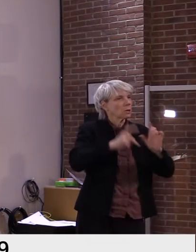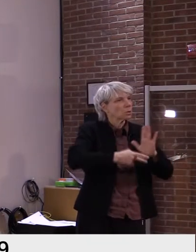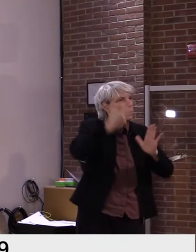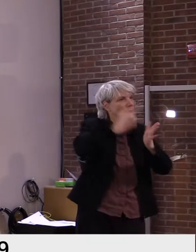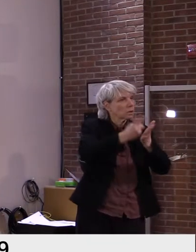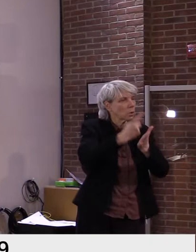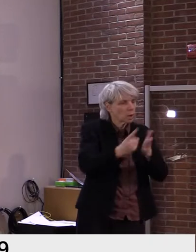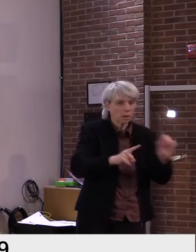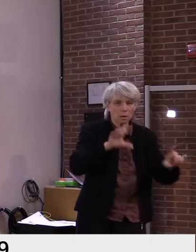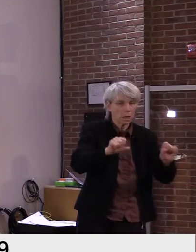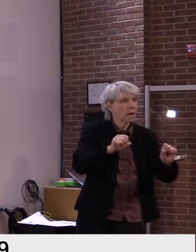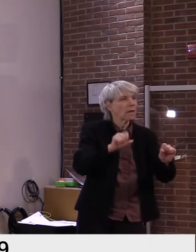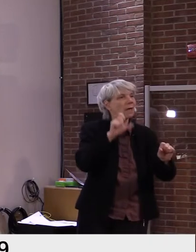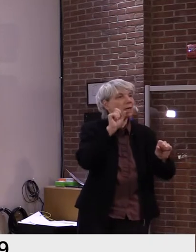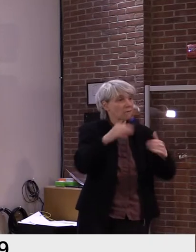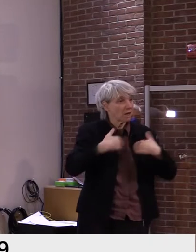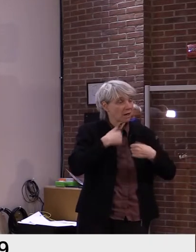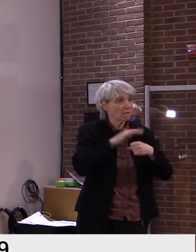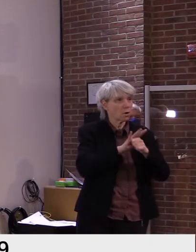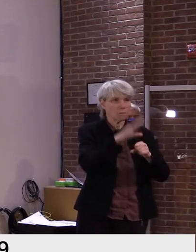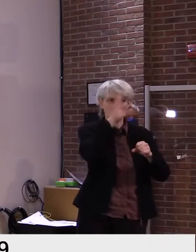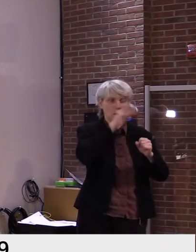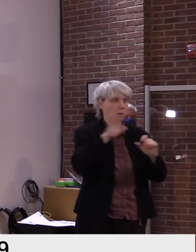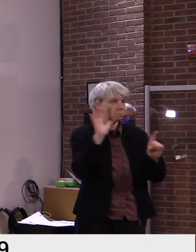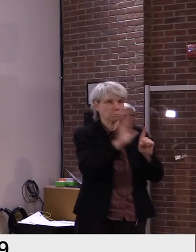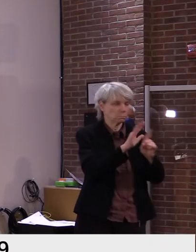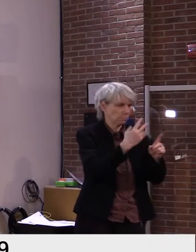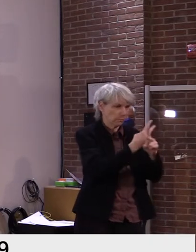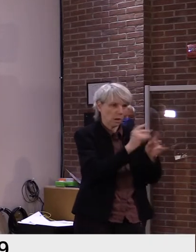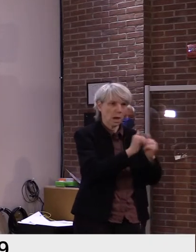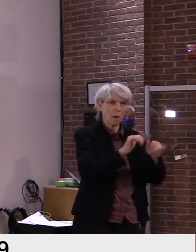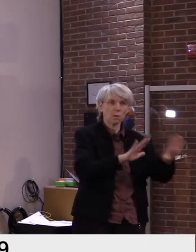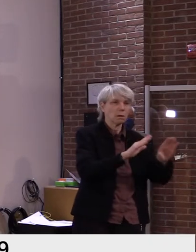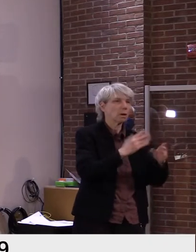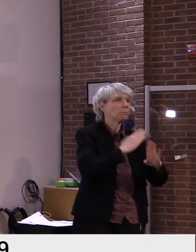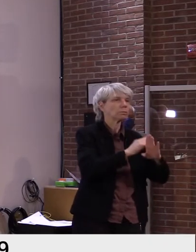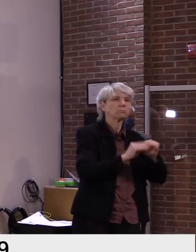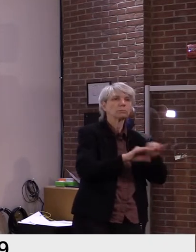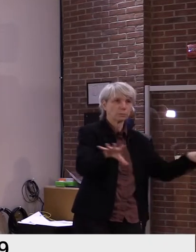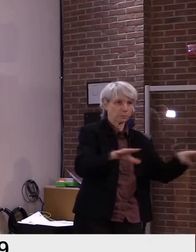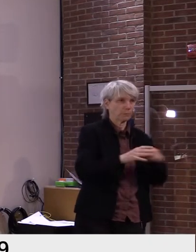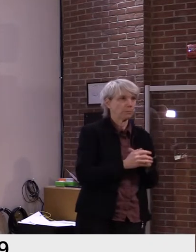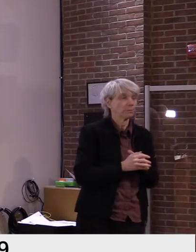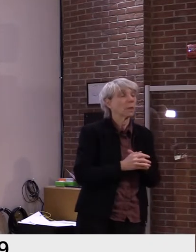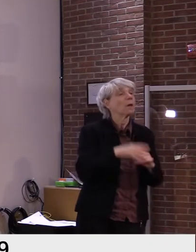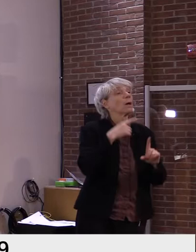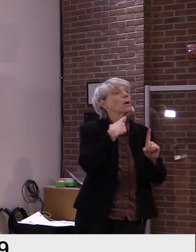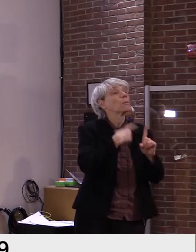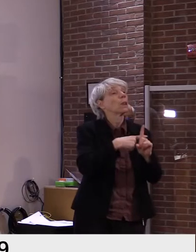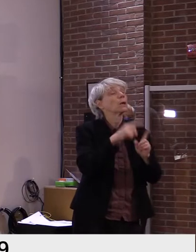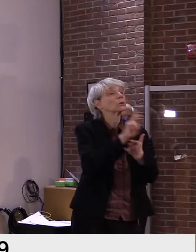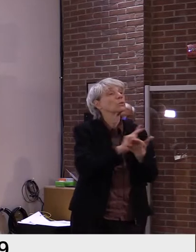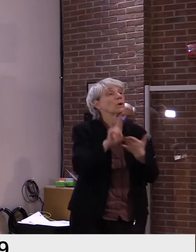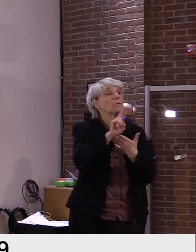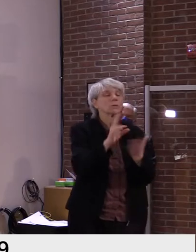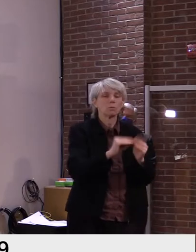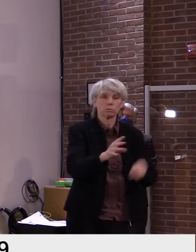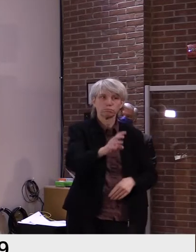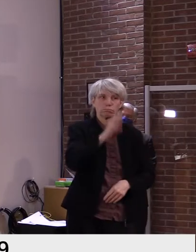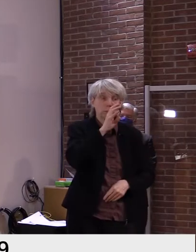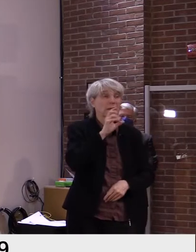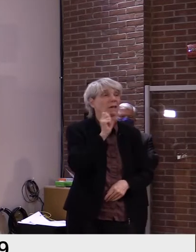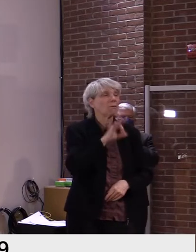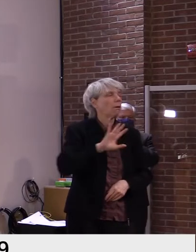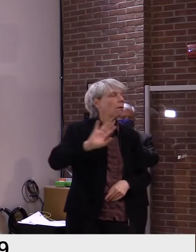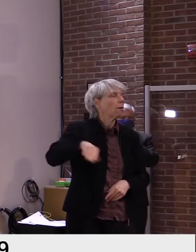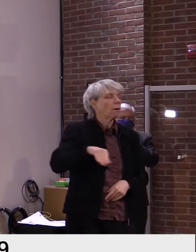student testing schedule. The administration has increased the severity of sanctions, developed outdoor settings where students can escape